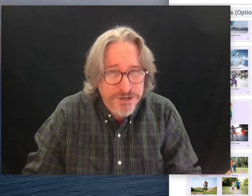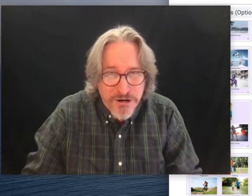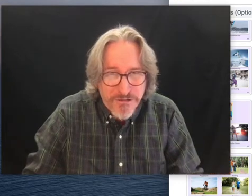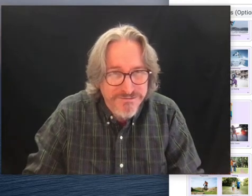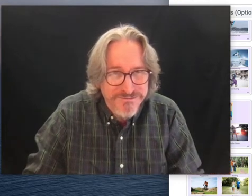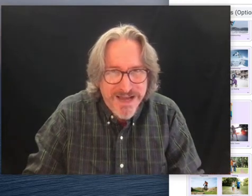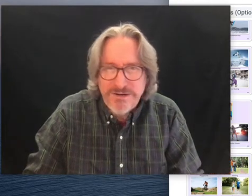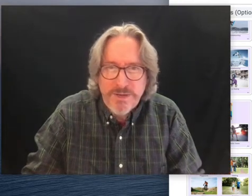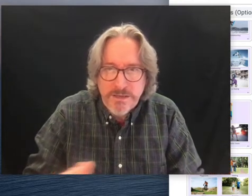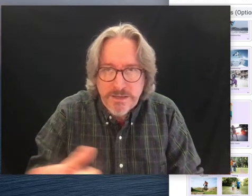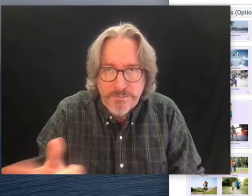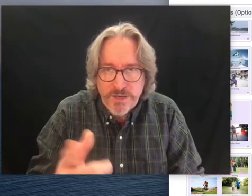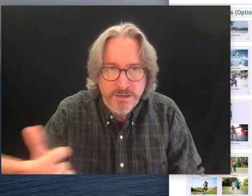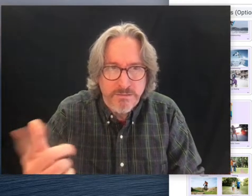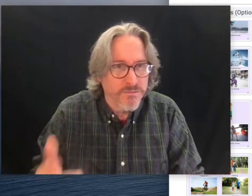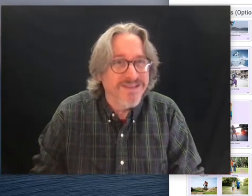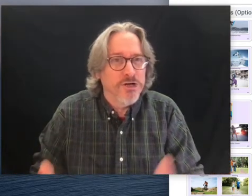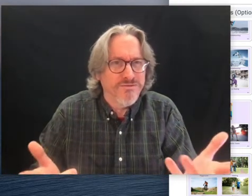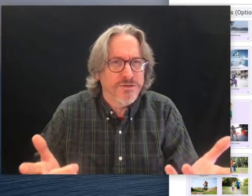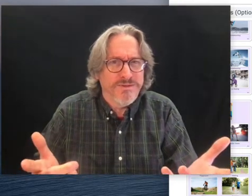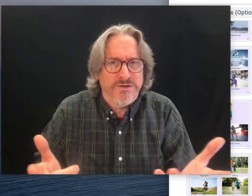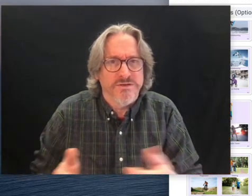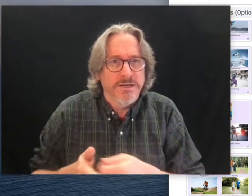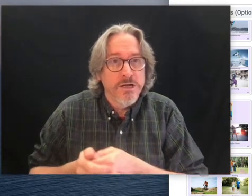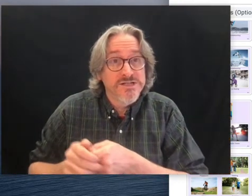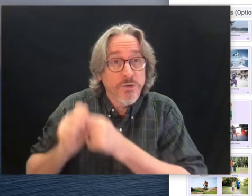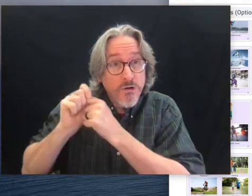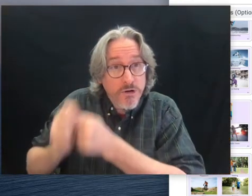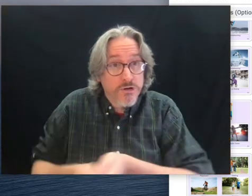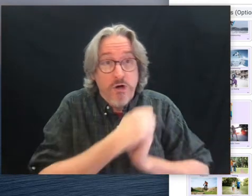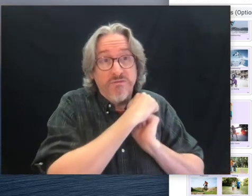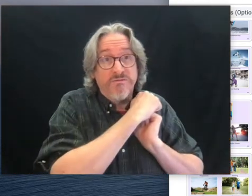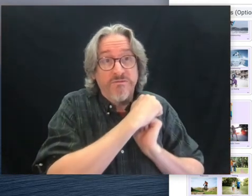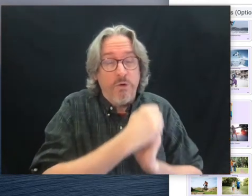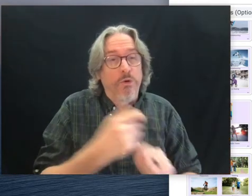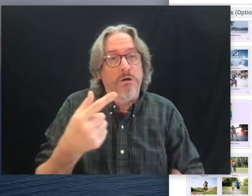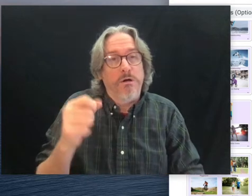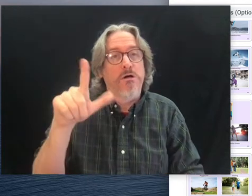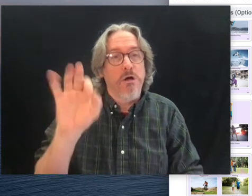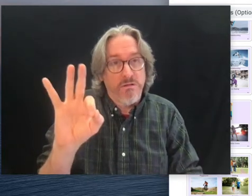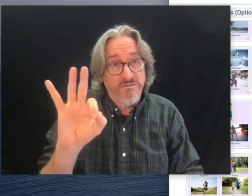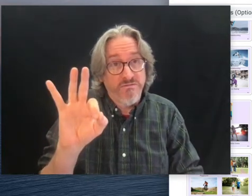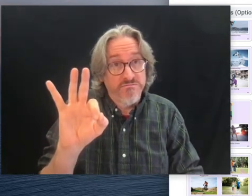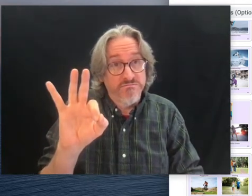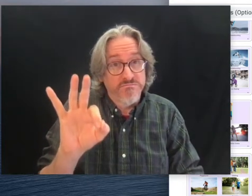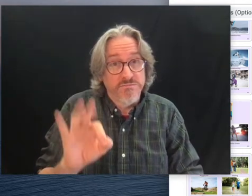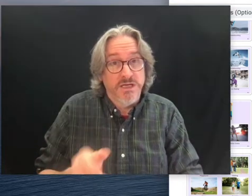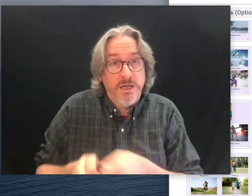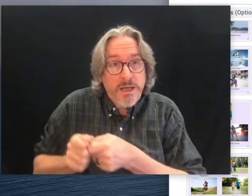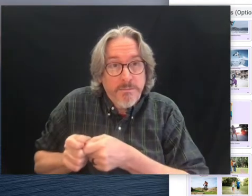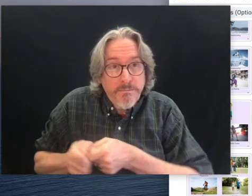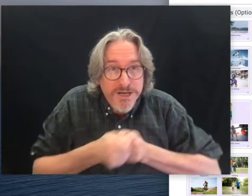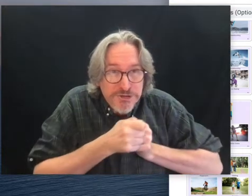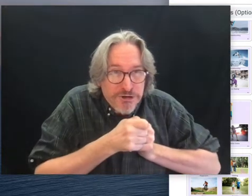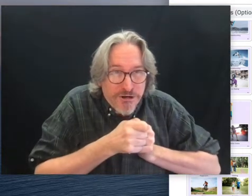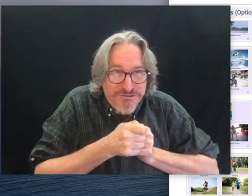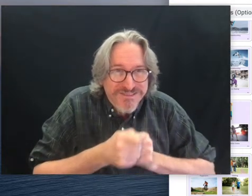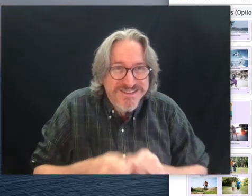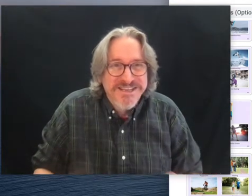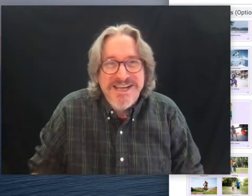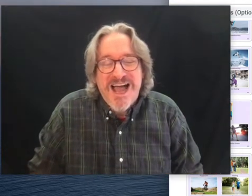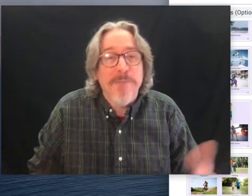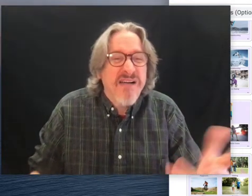Miniature golf. I don't know what they put it. Golf should be first, right? So golf or golf. Miniature